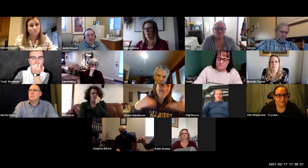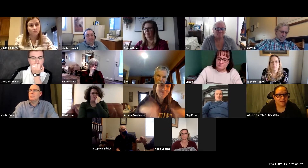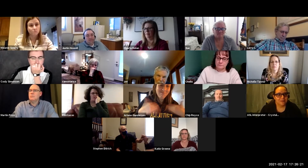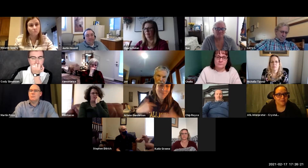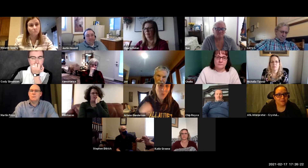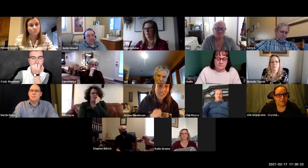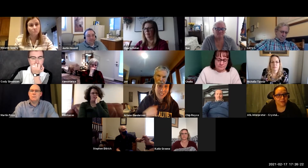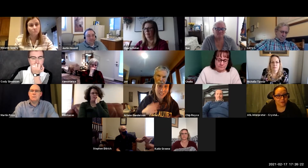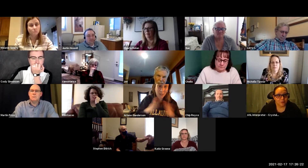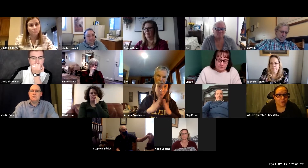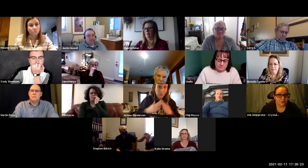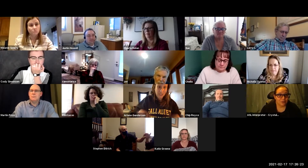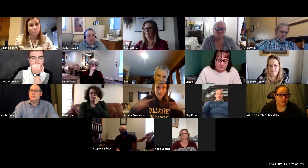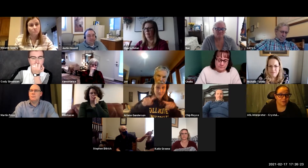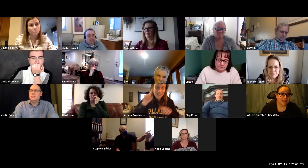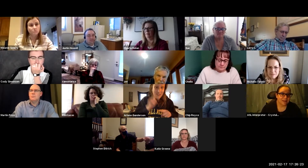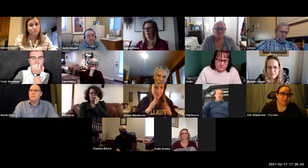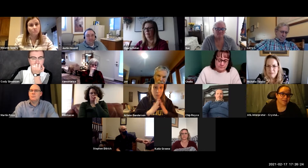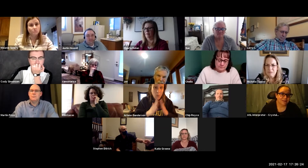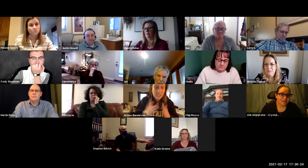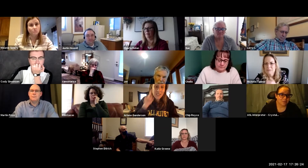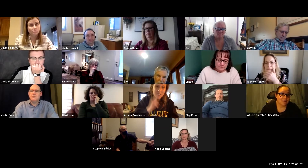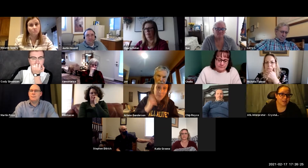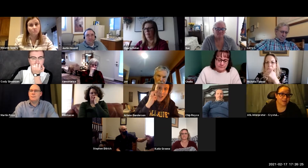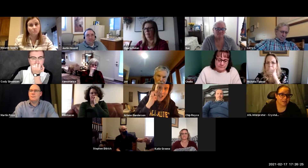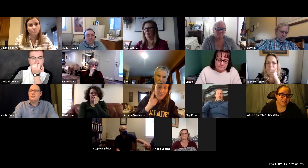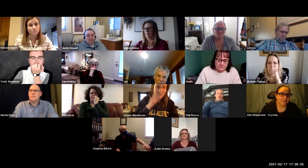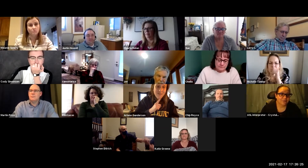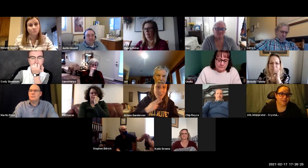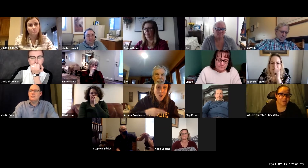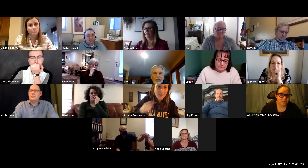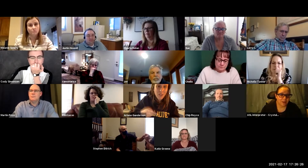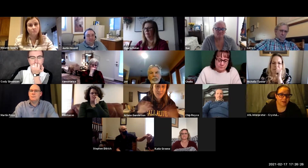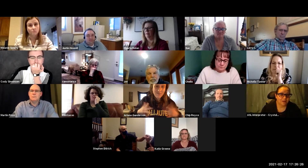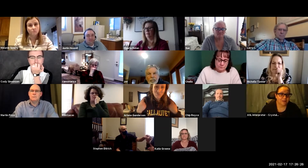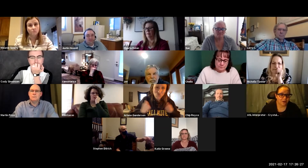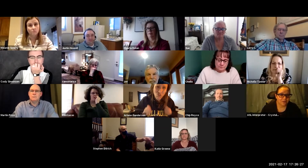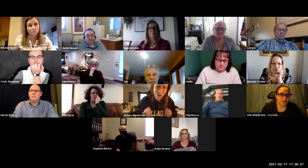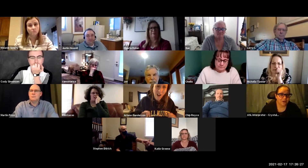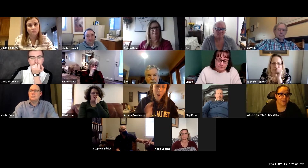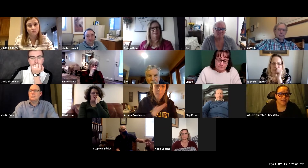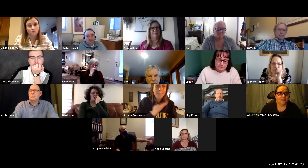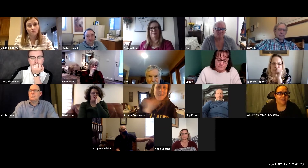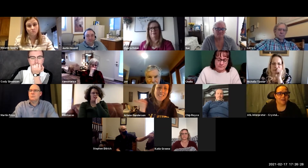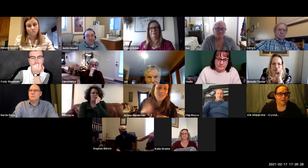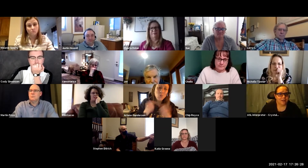thing. You are unique in this community, the deaf and the deafblind and the hard of